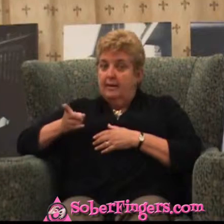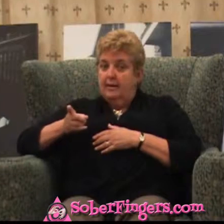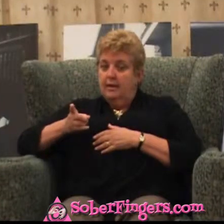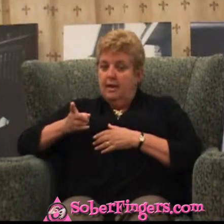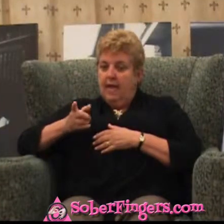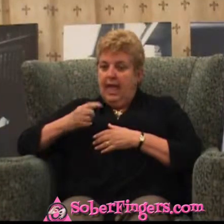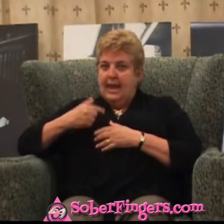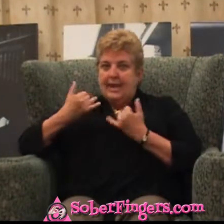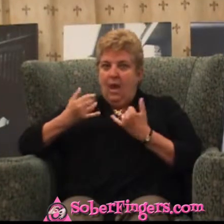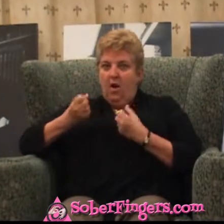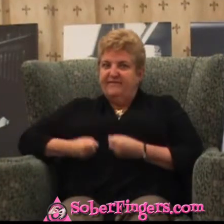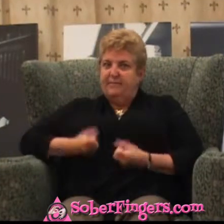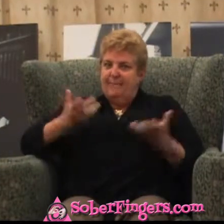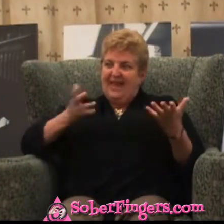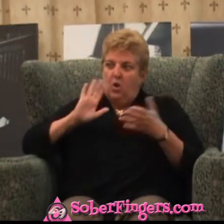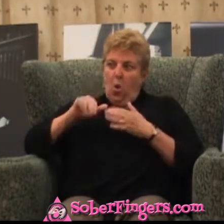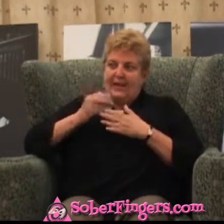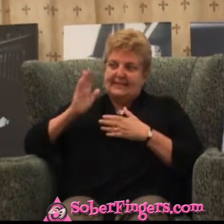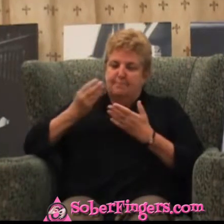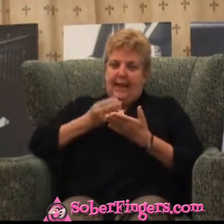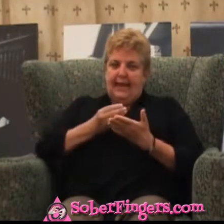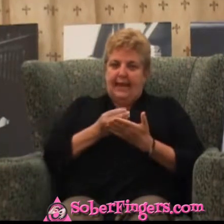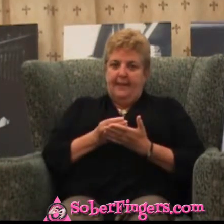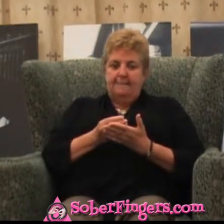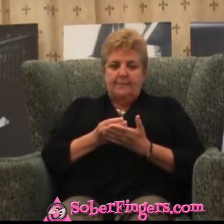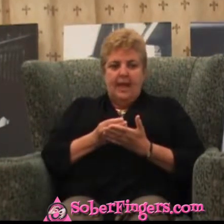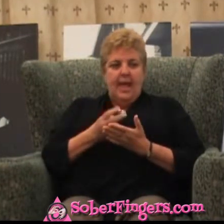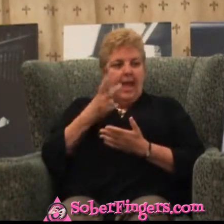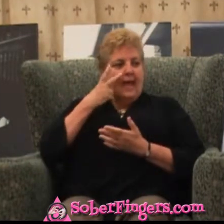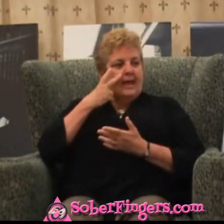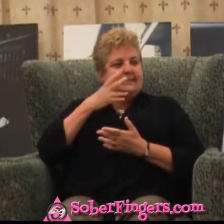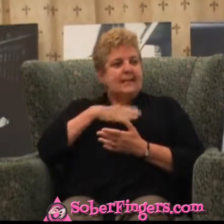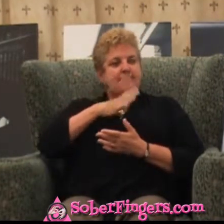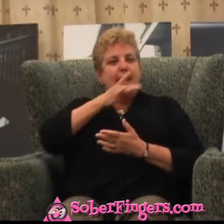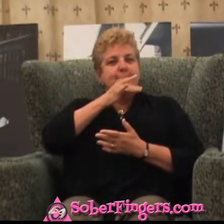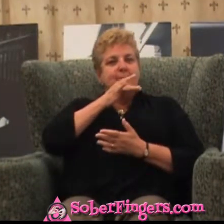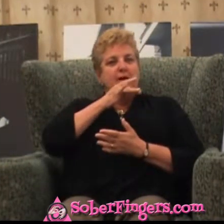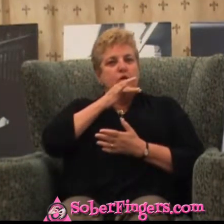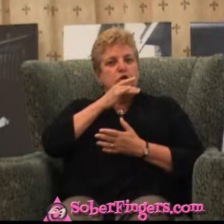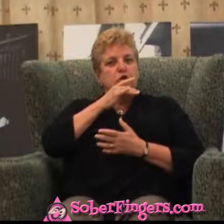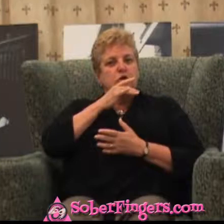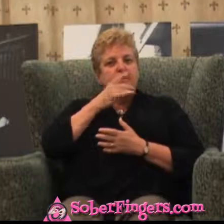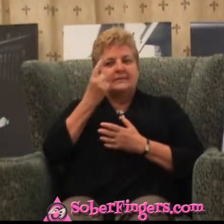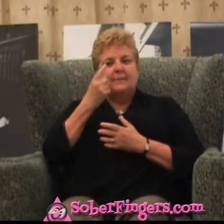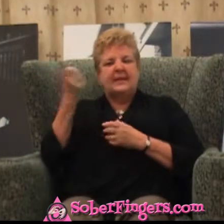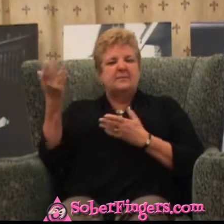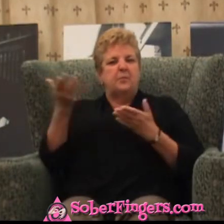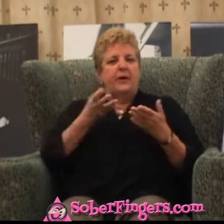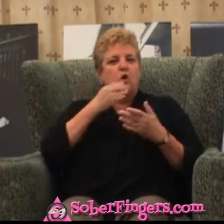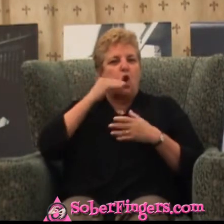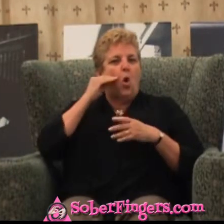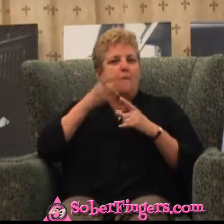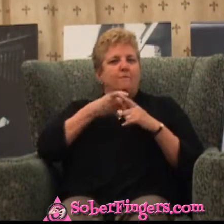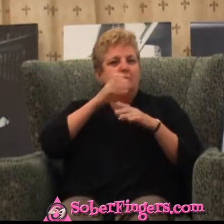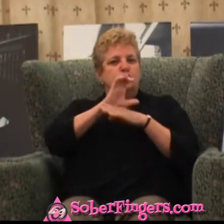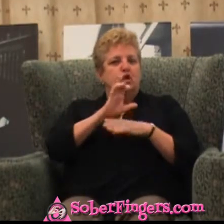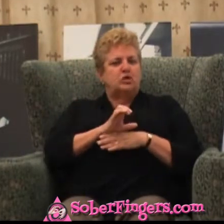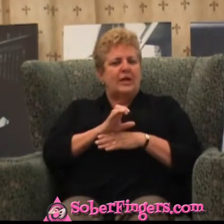his money. And I see my mother get dropped off from church. She's dressed in these beautiful church clothes,